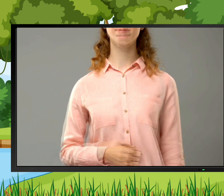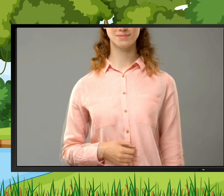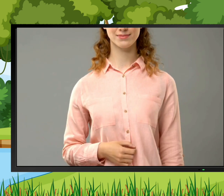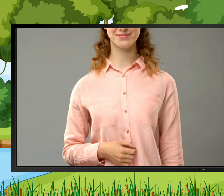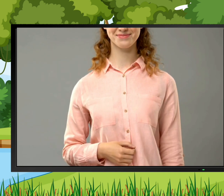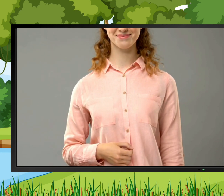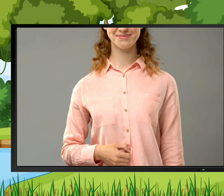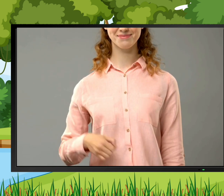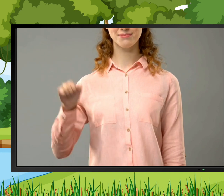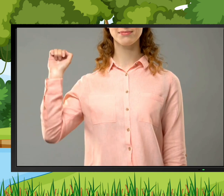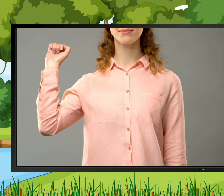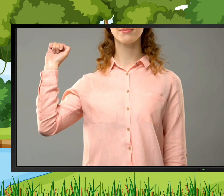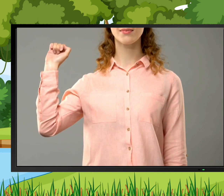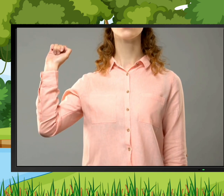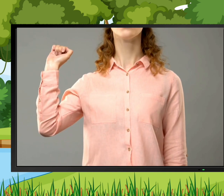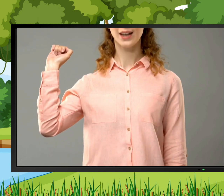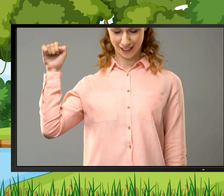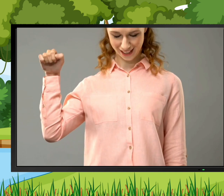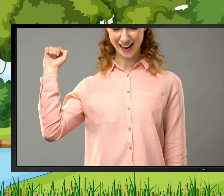Yes.